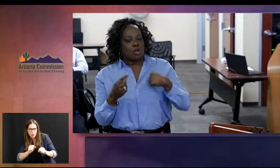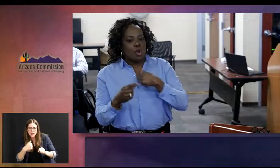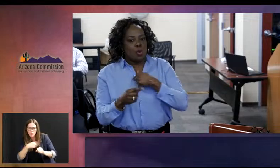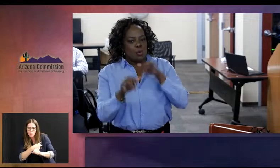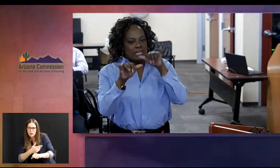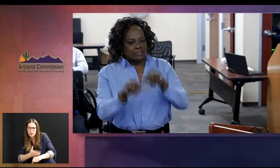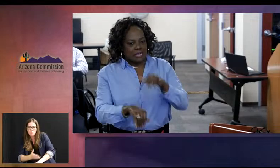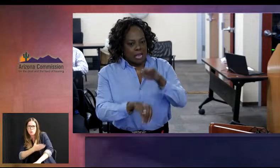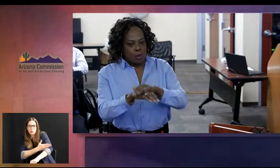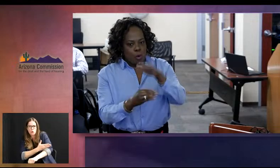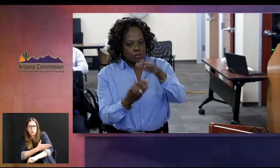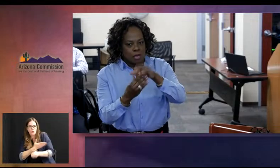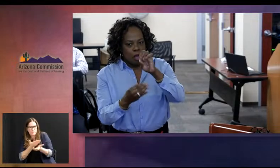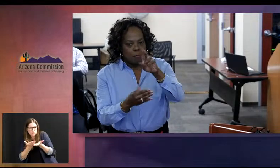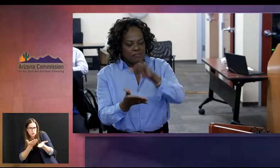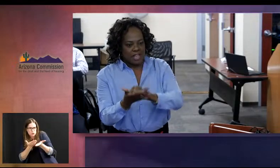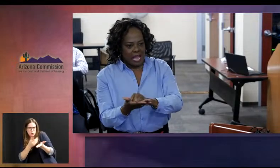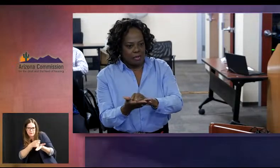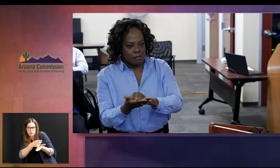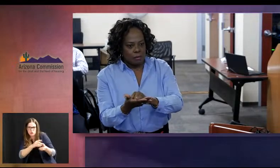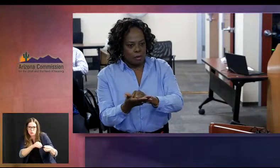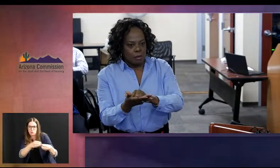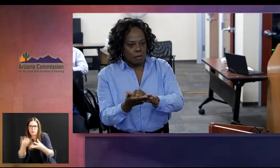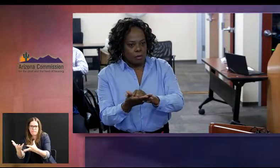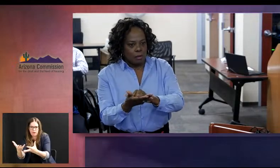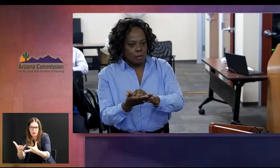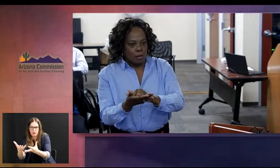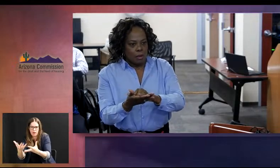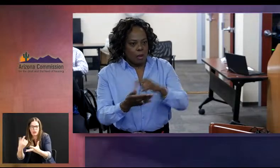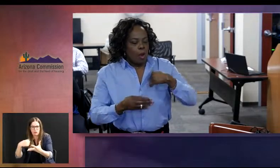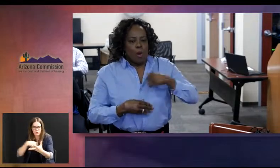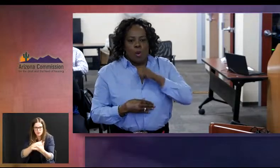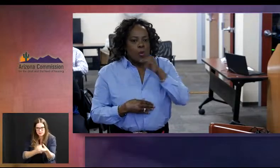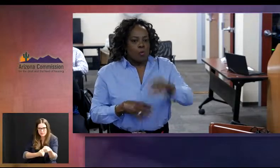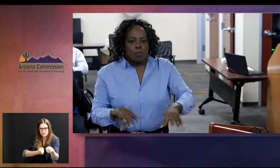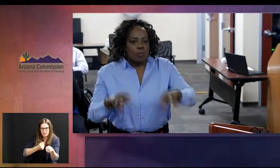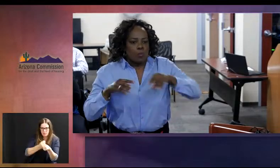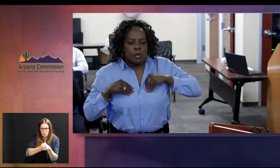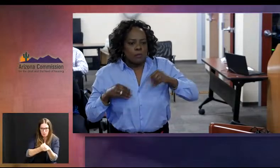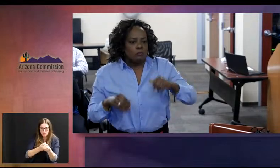that we can provide in addition to them to stay on top of things.